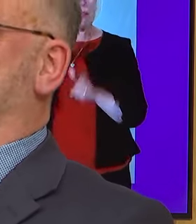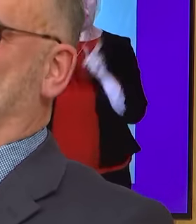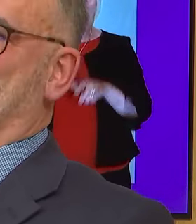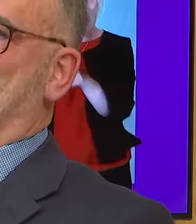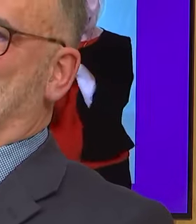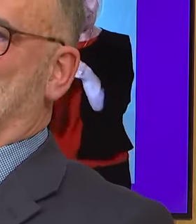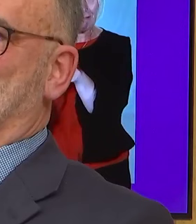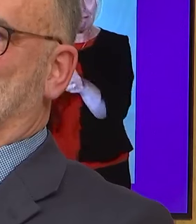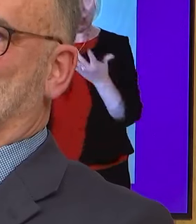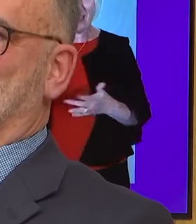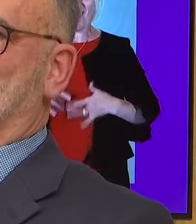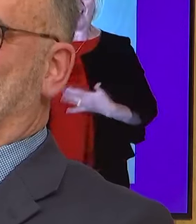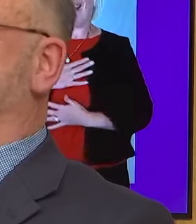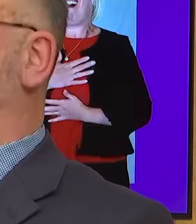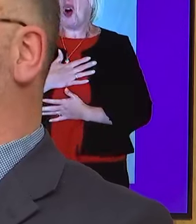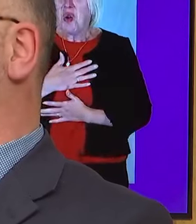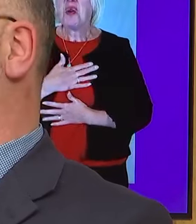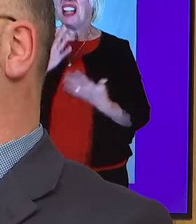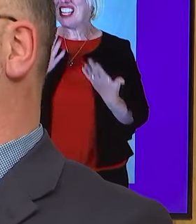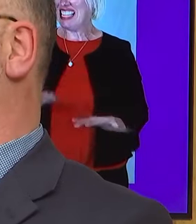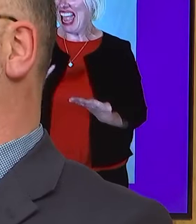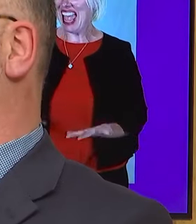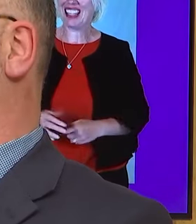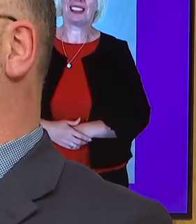and how amazing that feels.